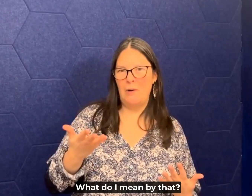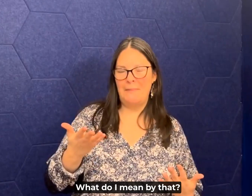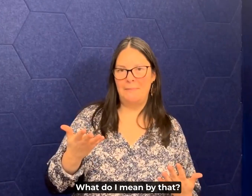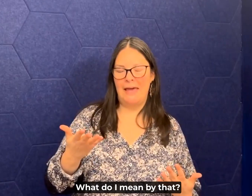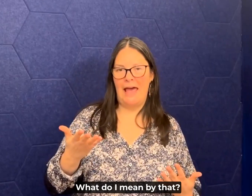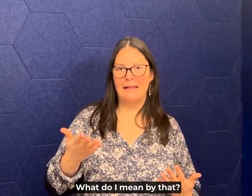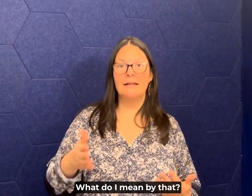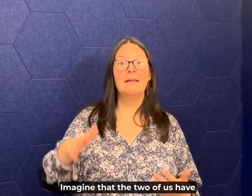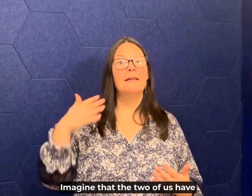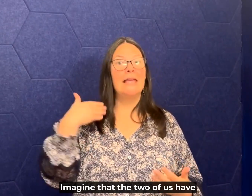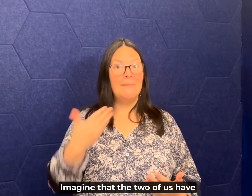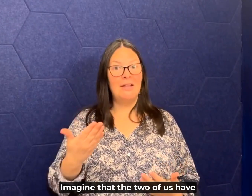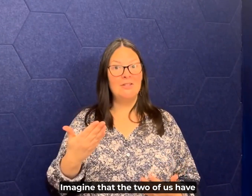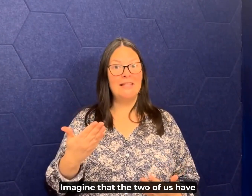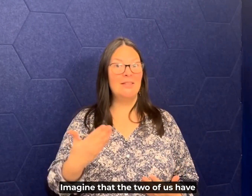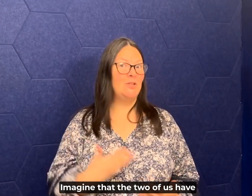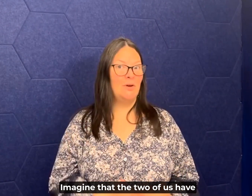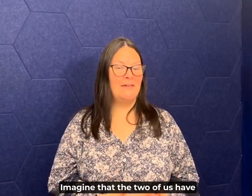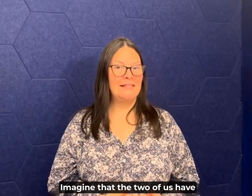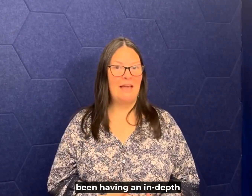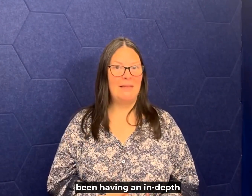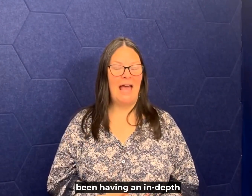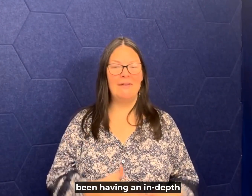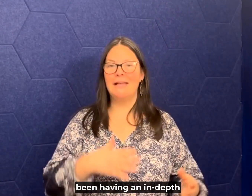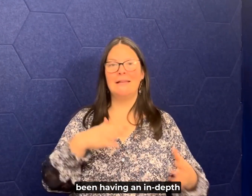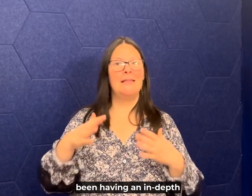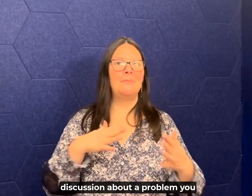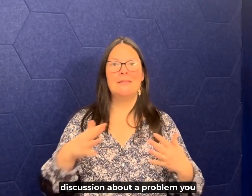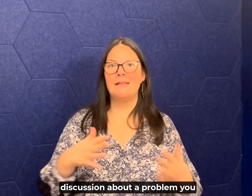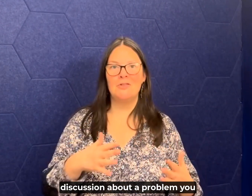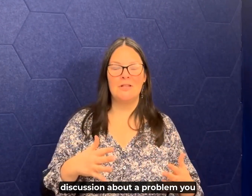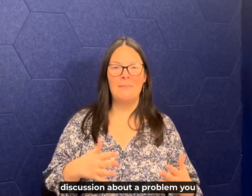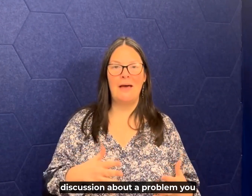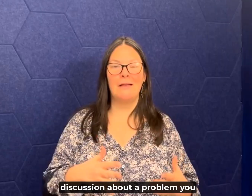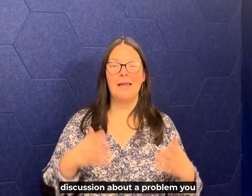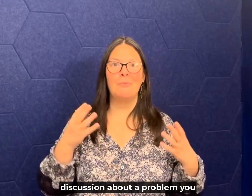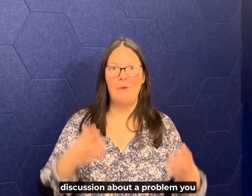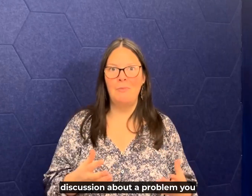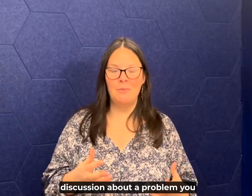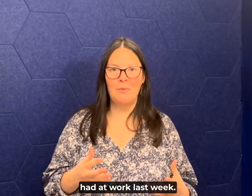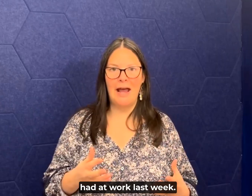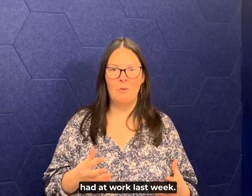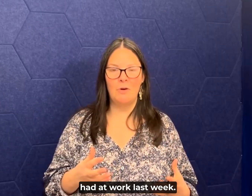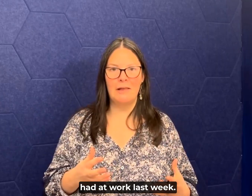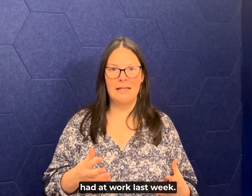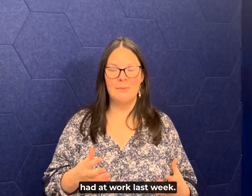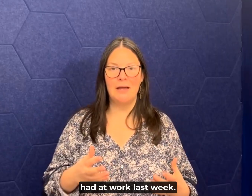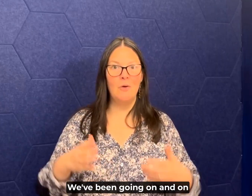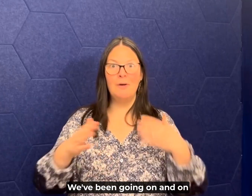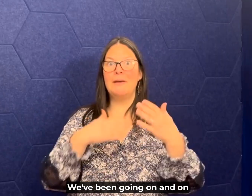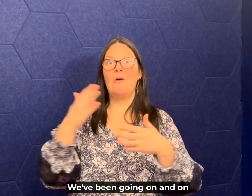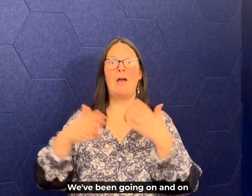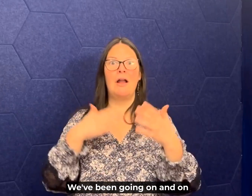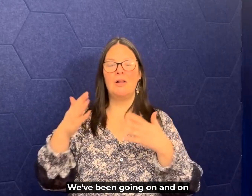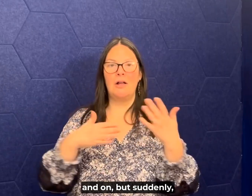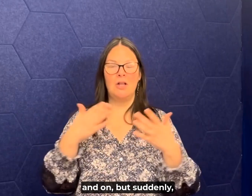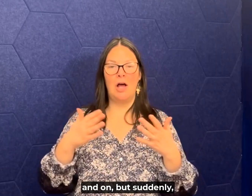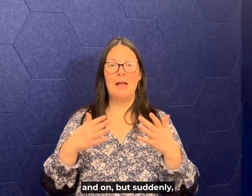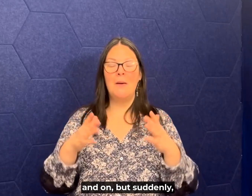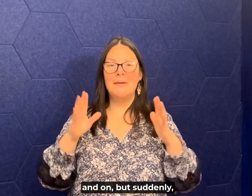mean by that? Imagine that the 2 of us have been having an in-depth discussion about a problem you had at work last week. We've been going on and on and on, but